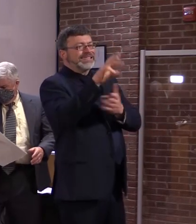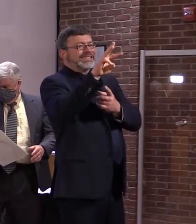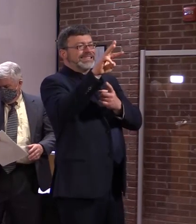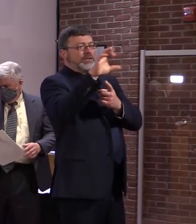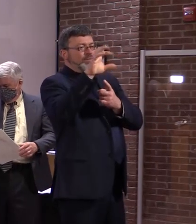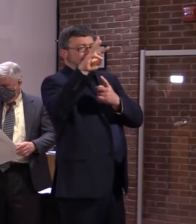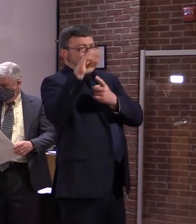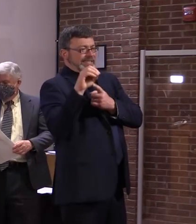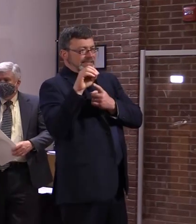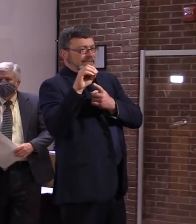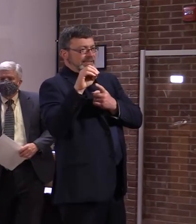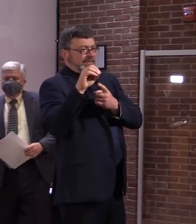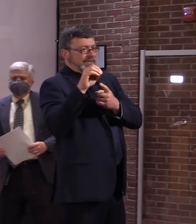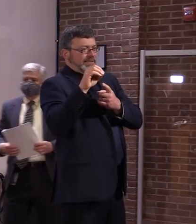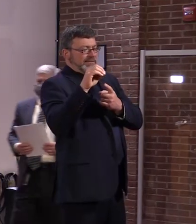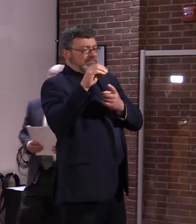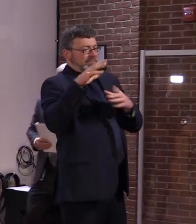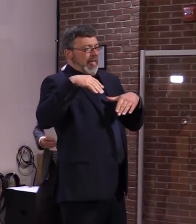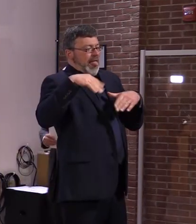4,660.